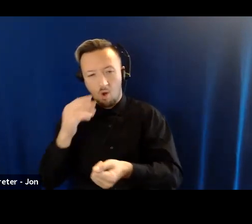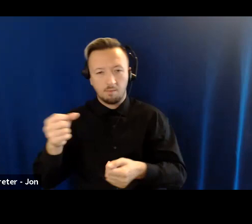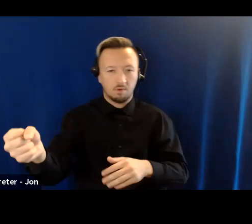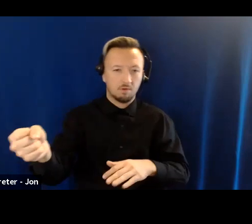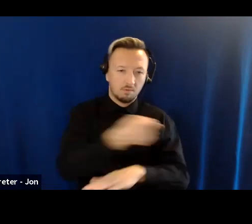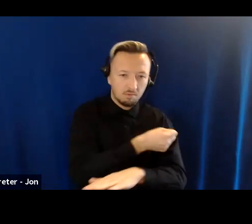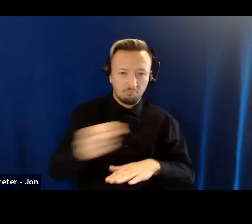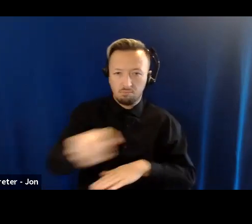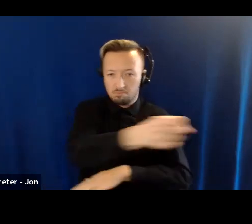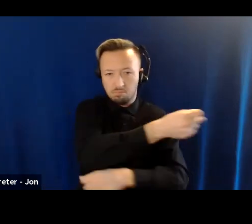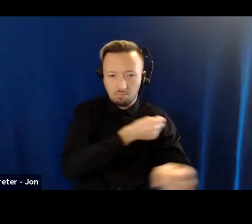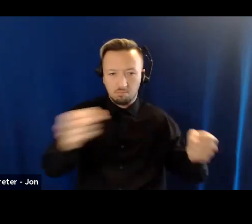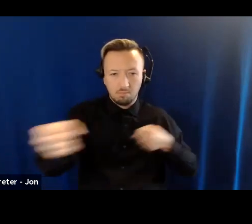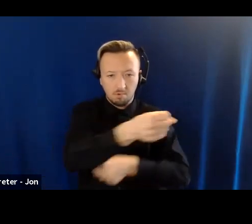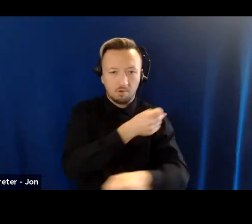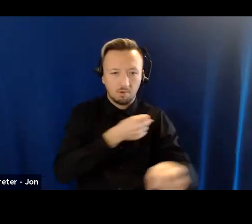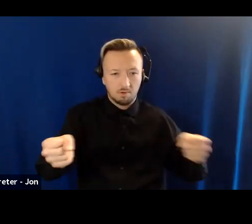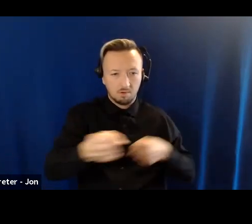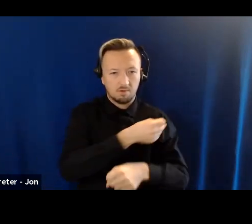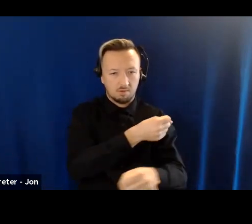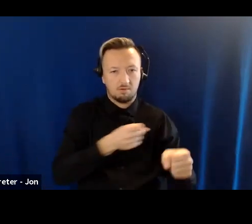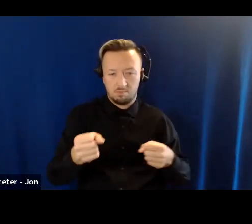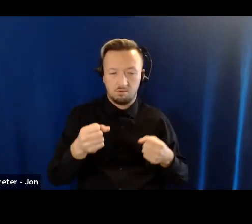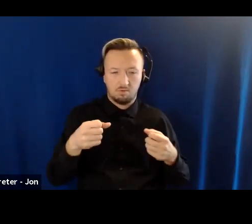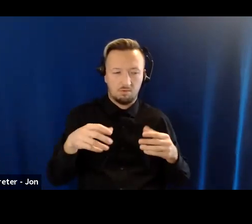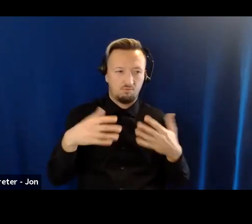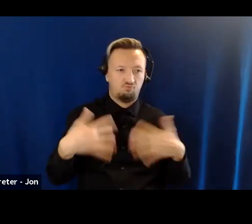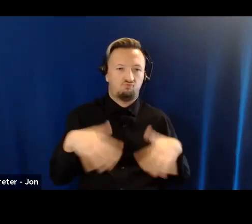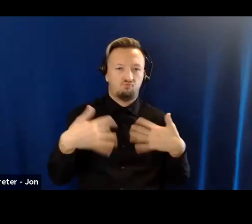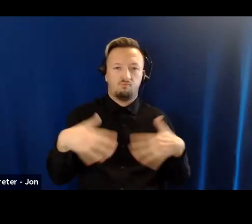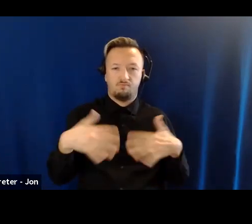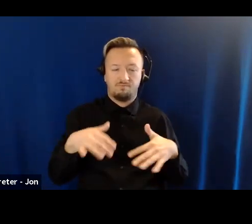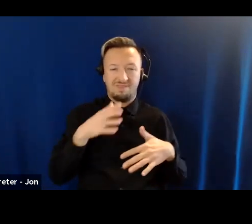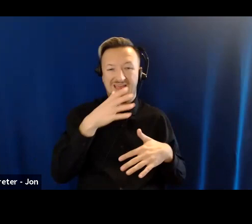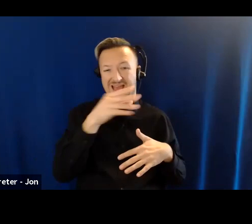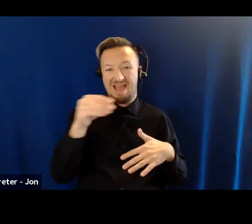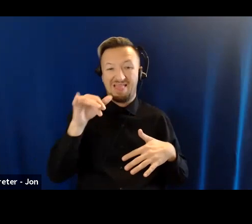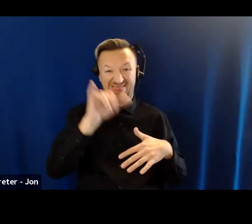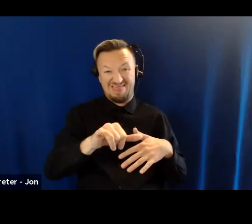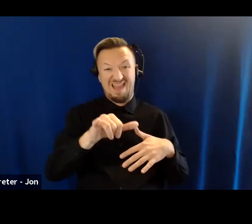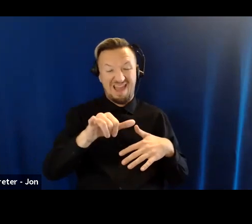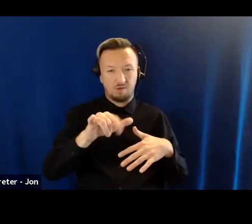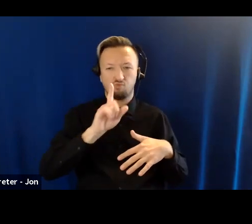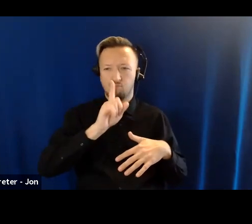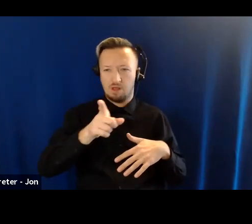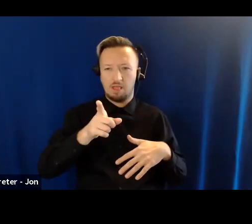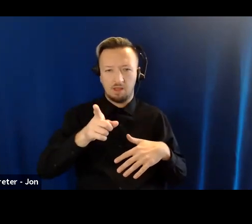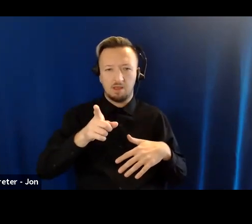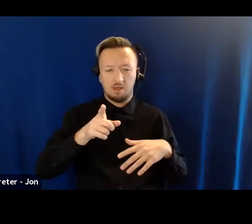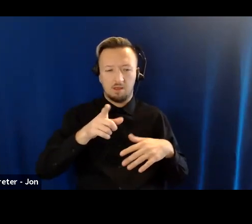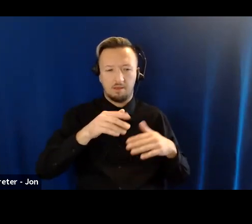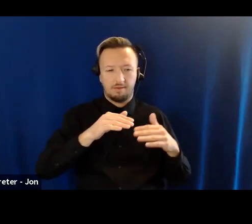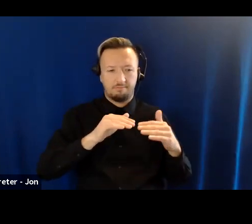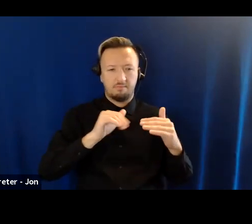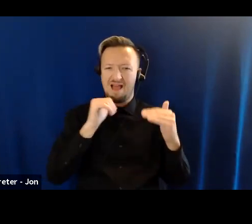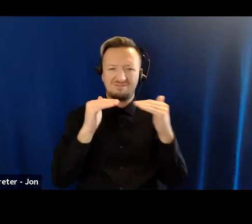movement is most definitely disproportionately impacting people with